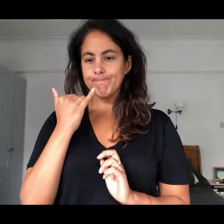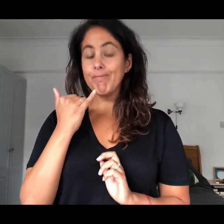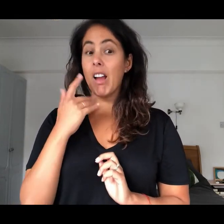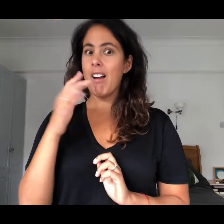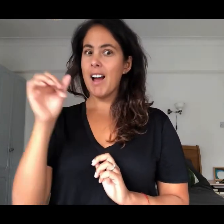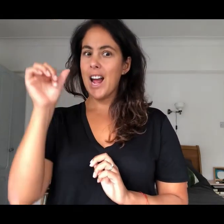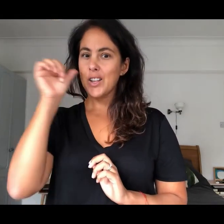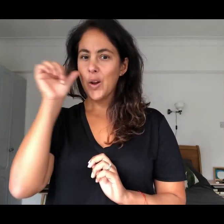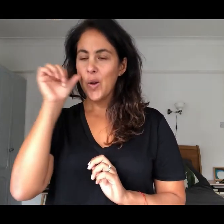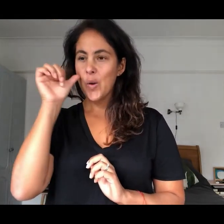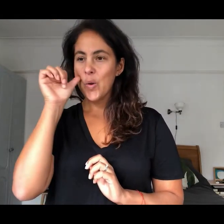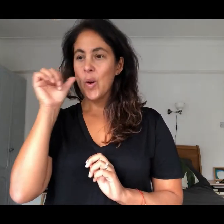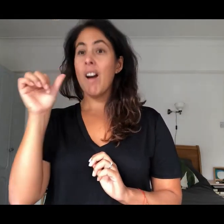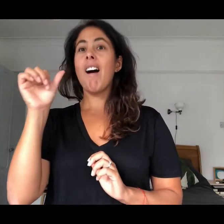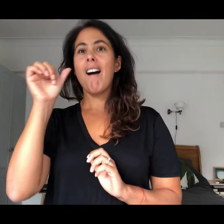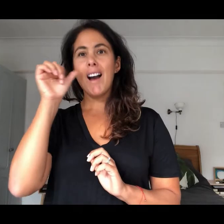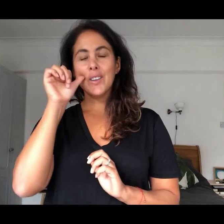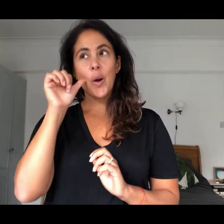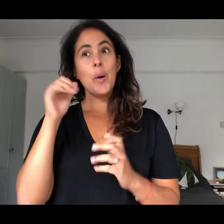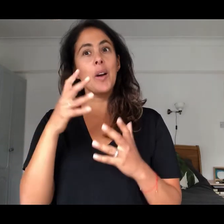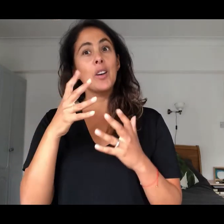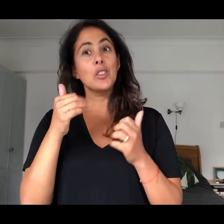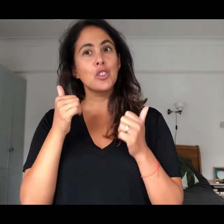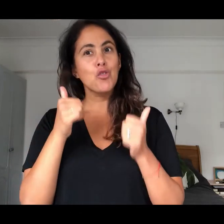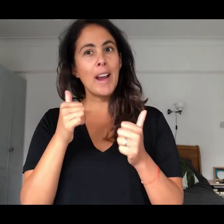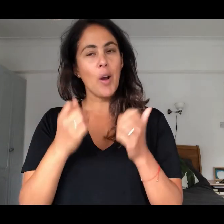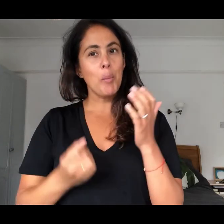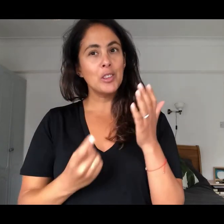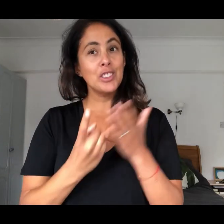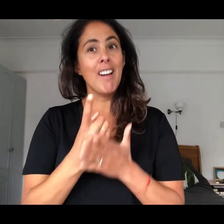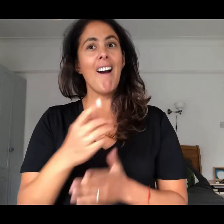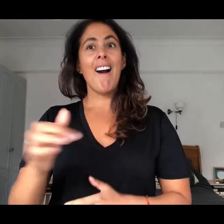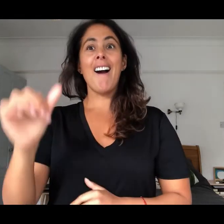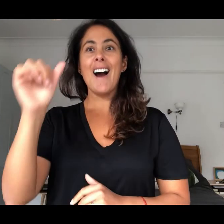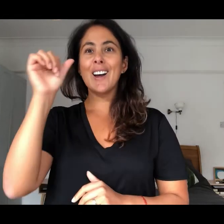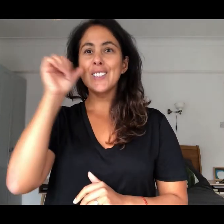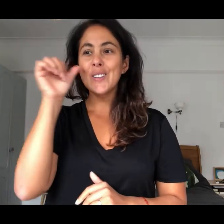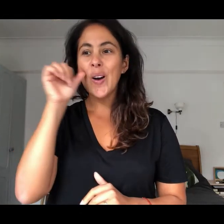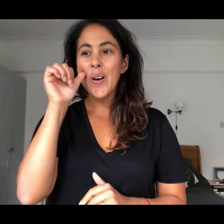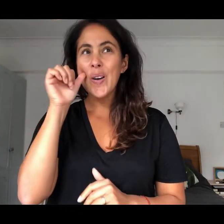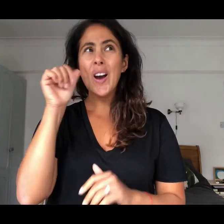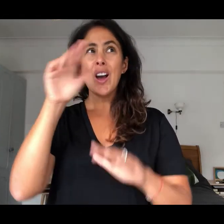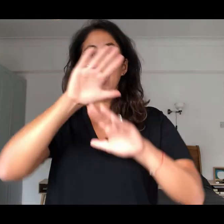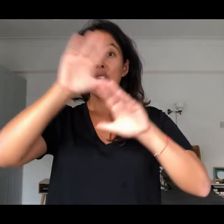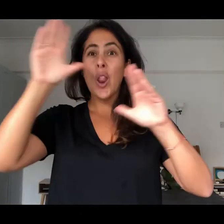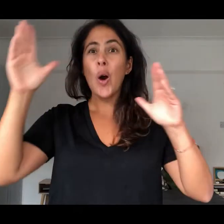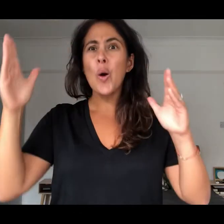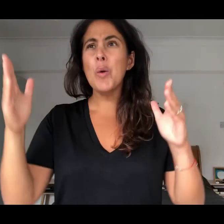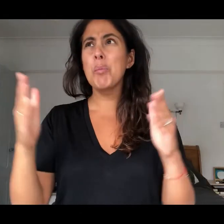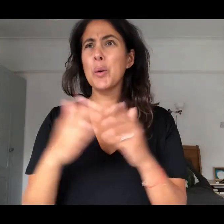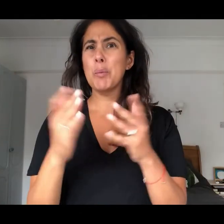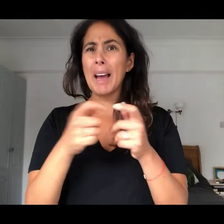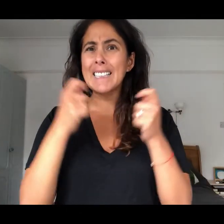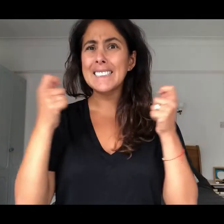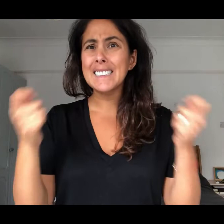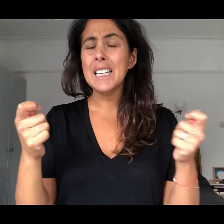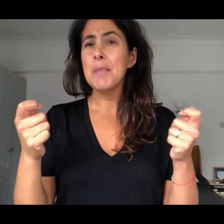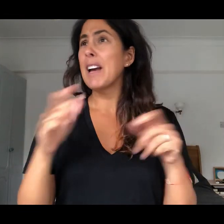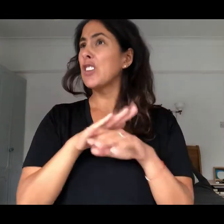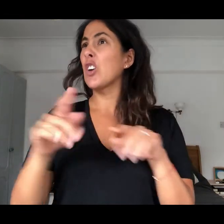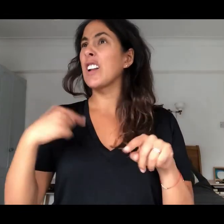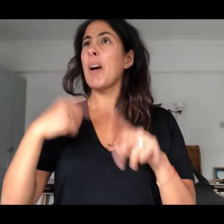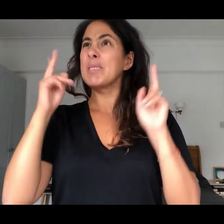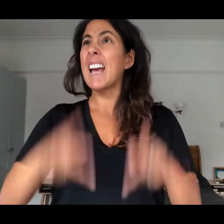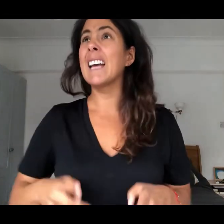I know this is a great opportunity. I know this is a global platform, but it won't be any good for me if